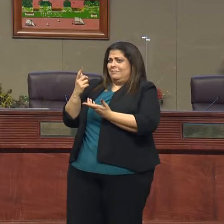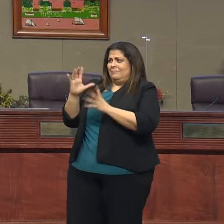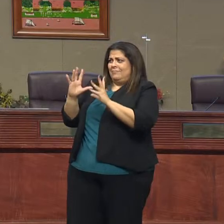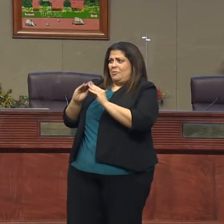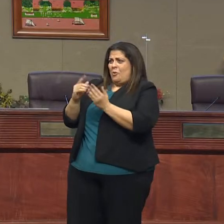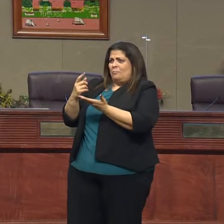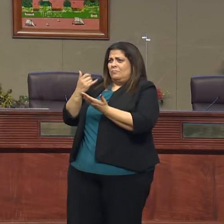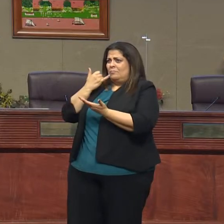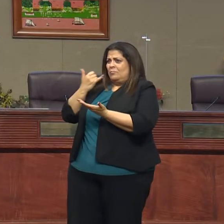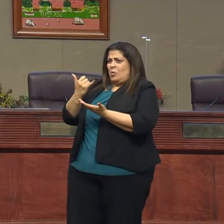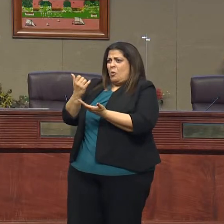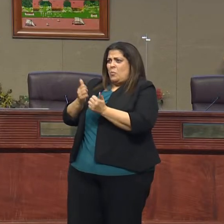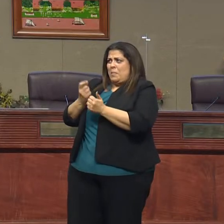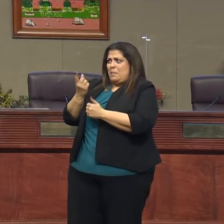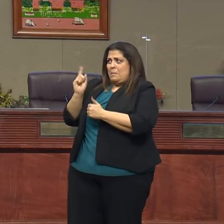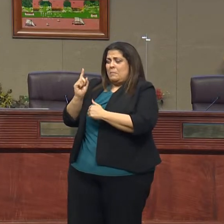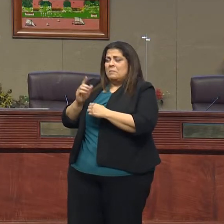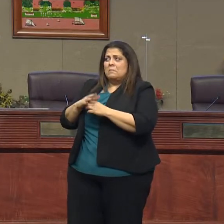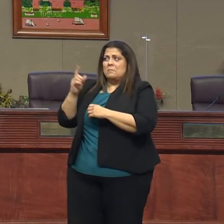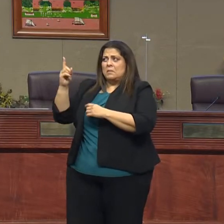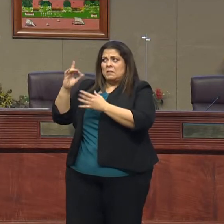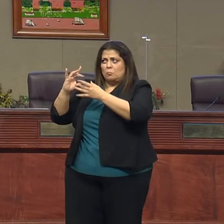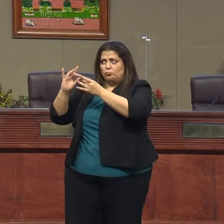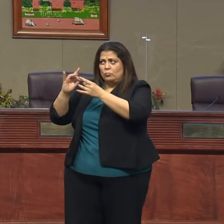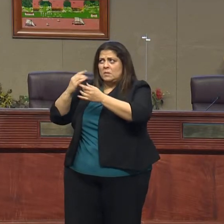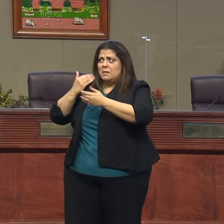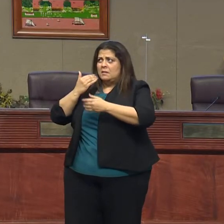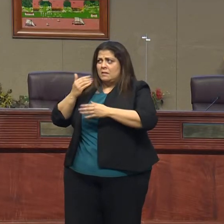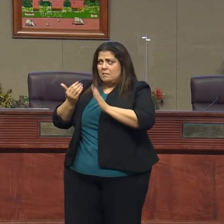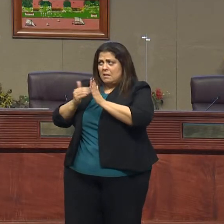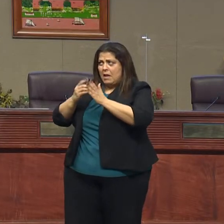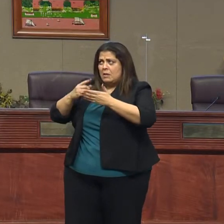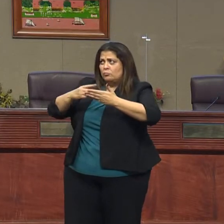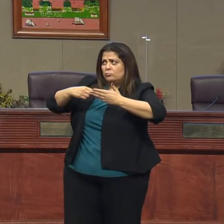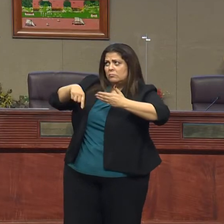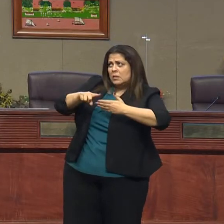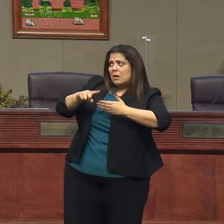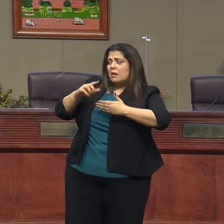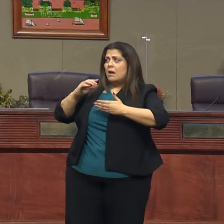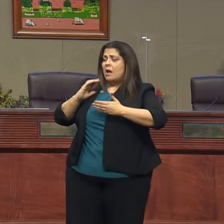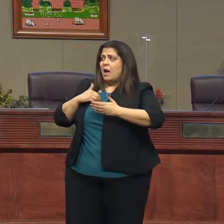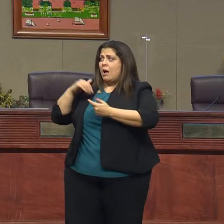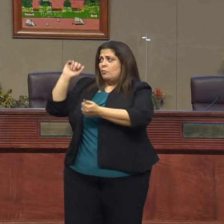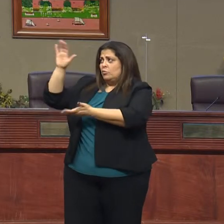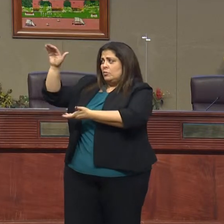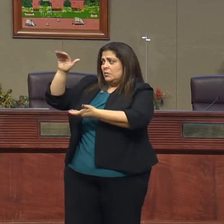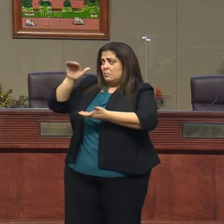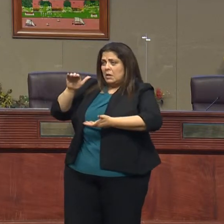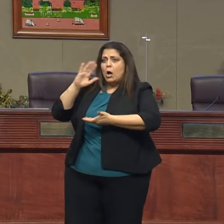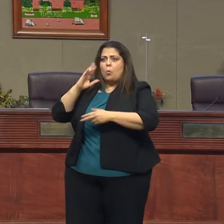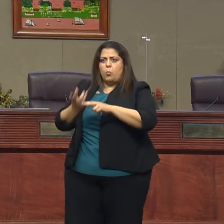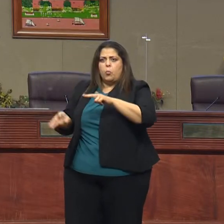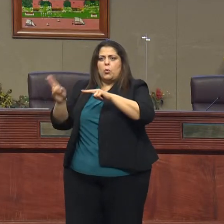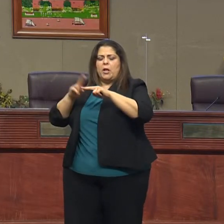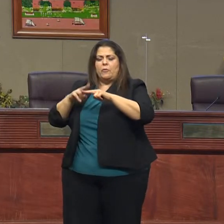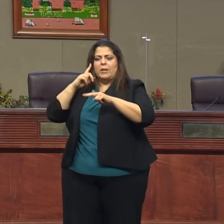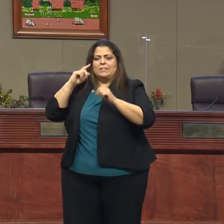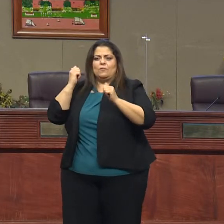that once again for the upcoming week, the supply will increase across the